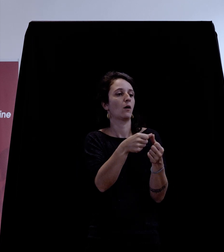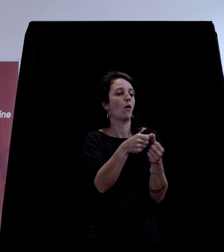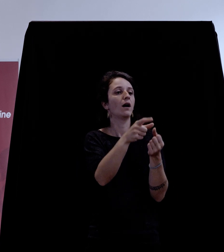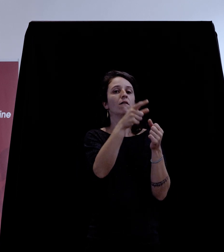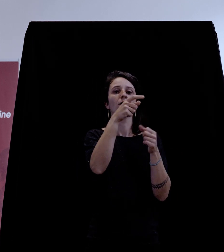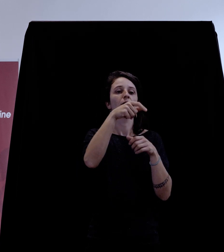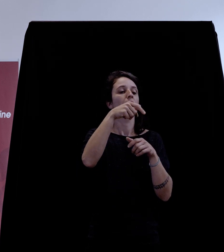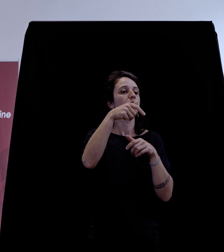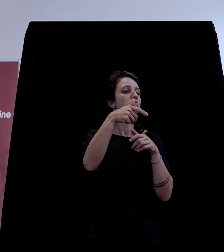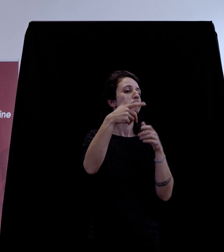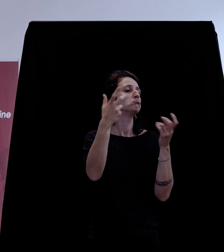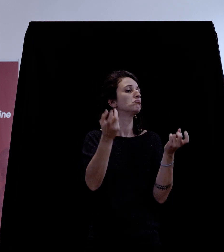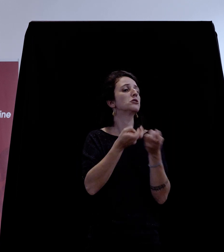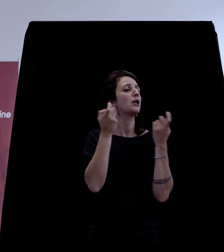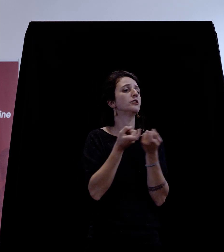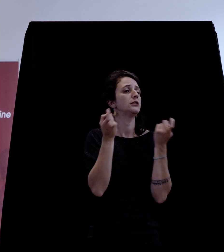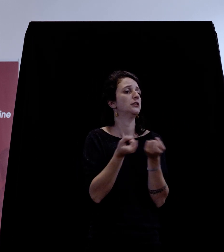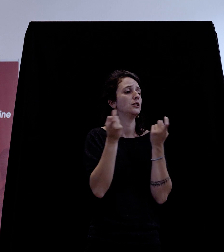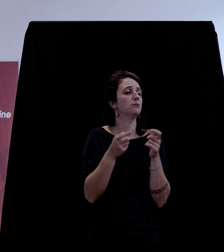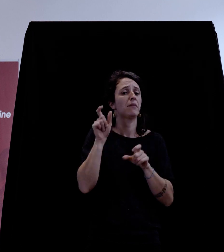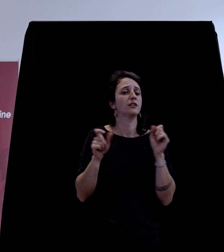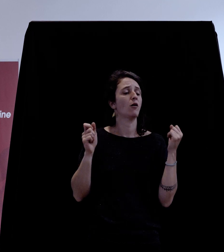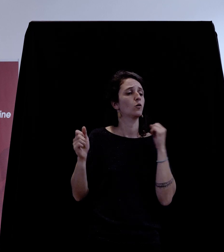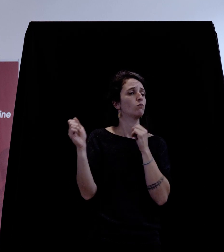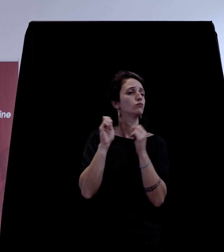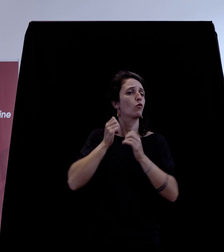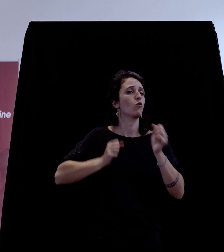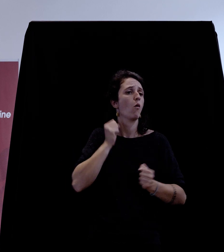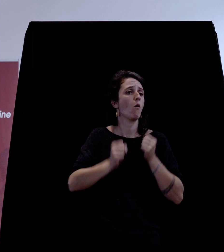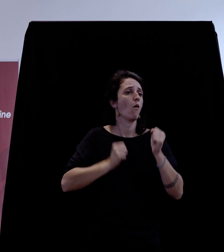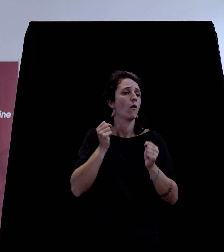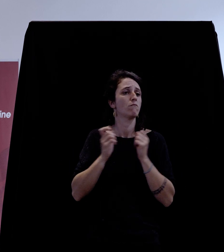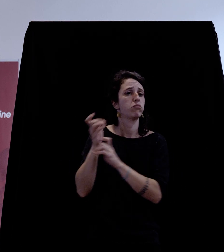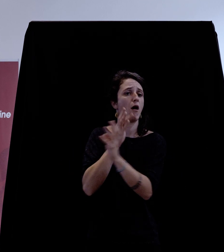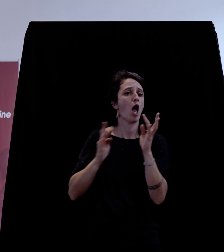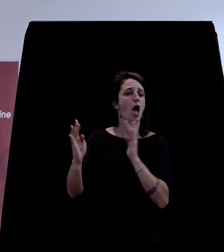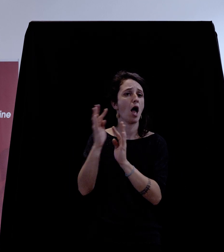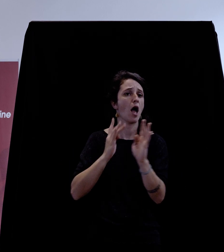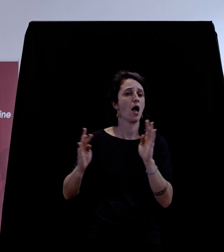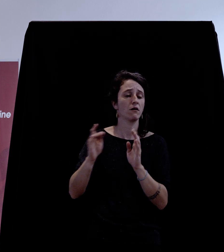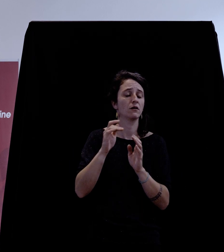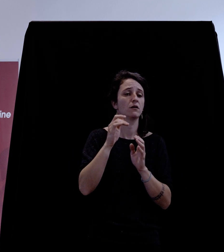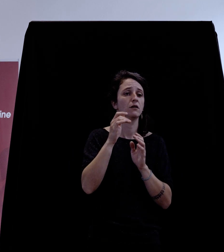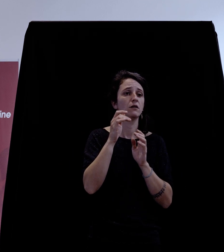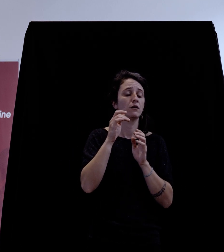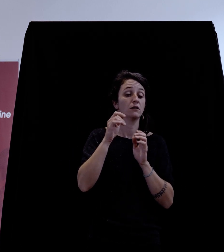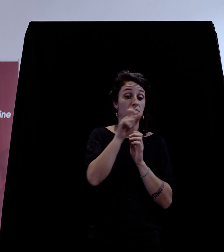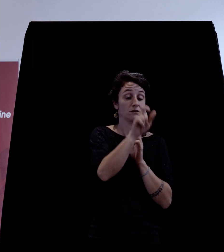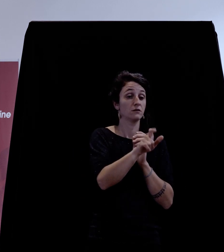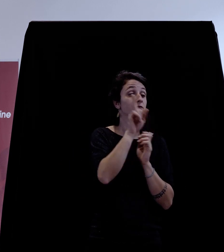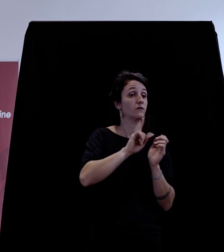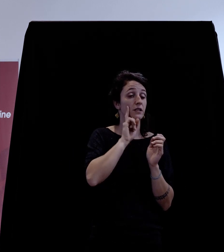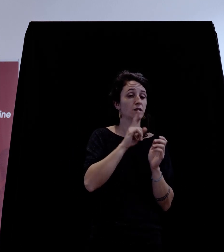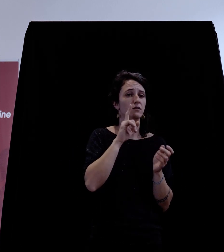room, and you just see suddenly her facial features collapse and her body collapse, and then she was out